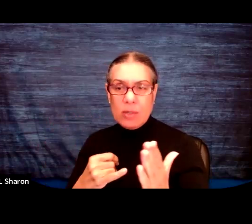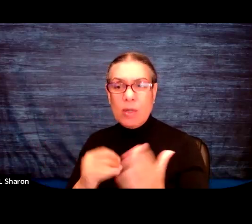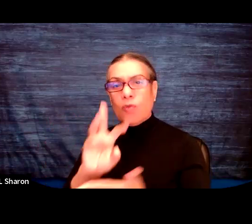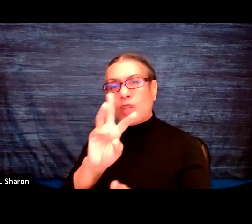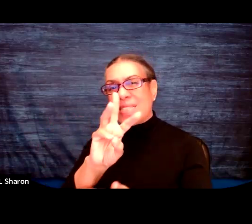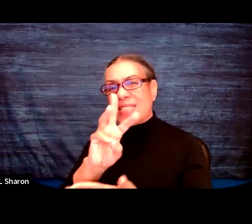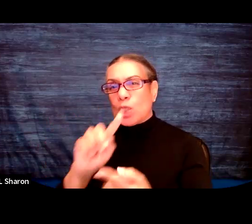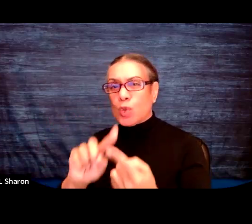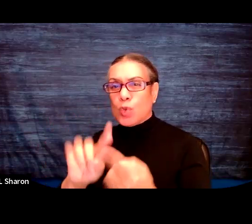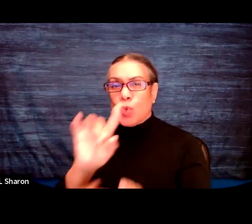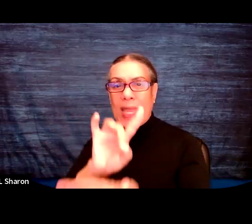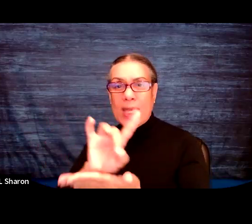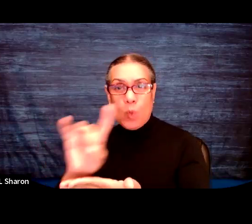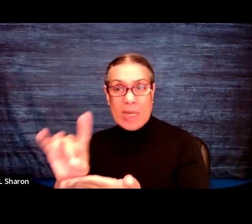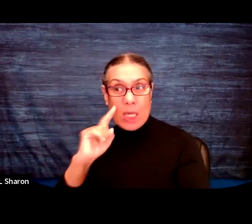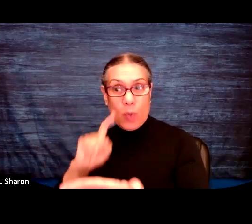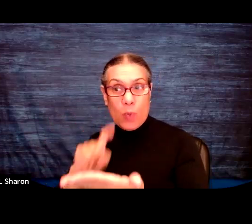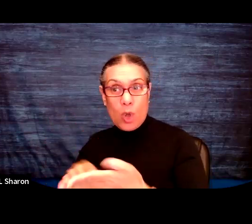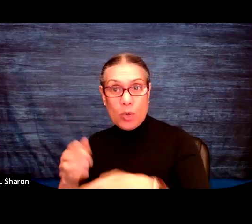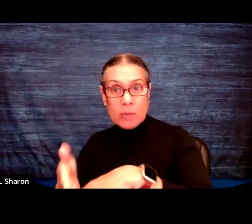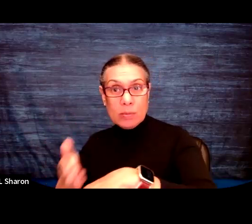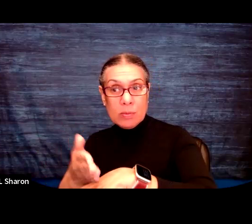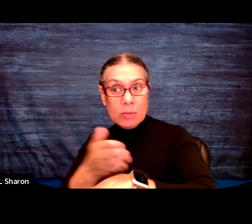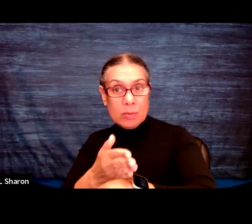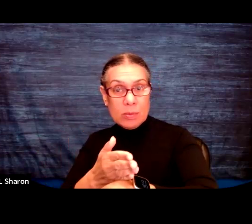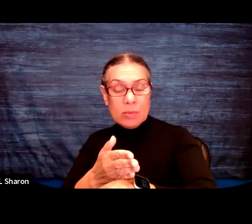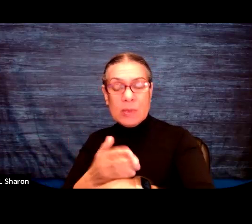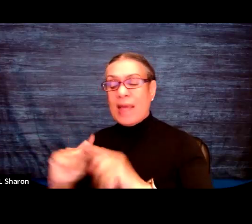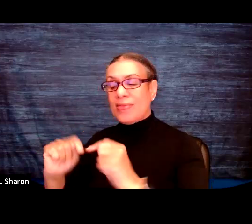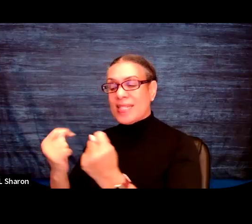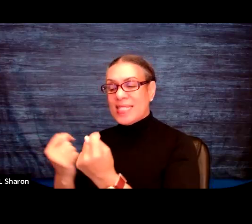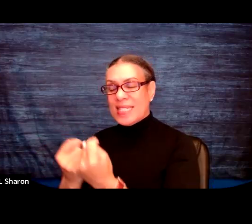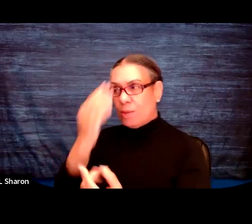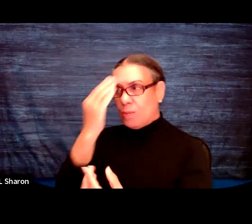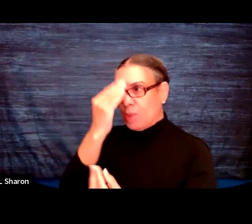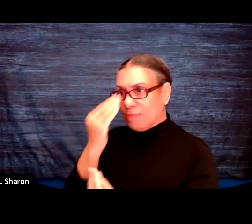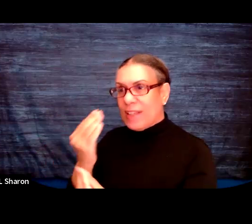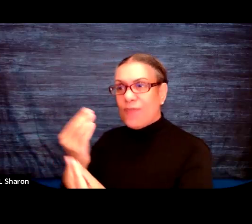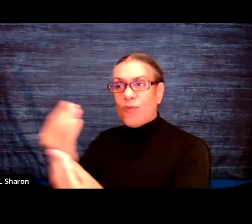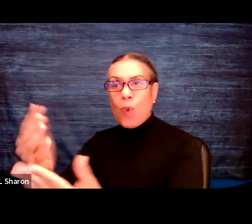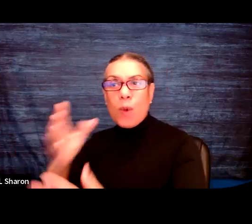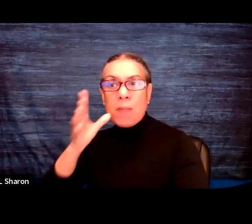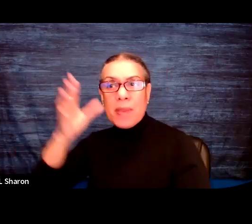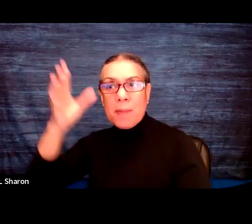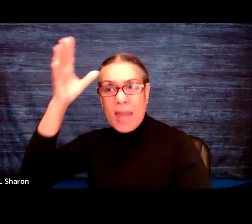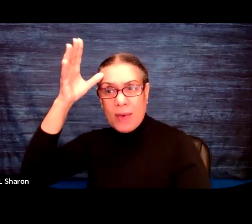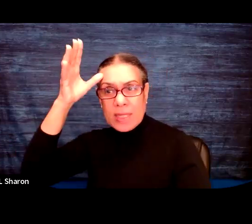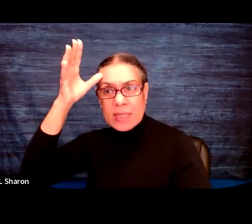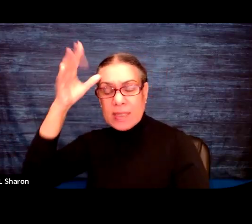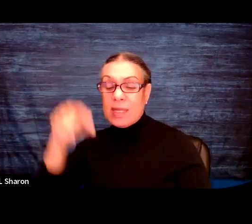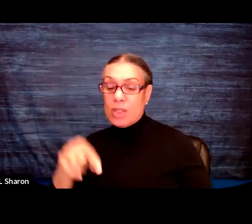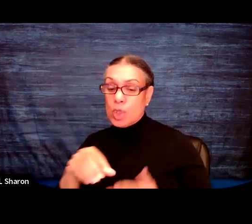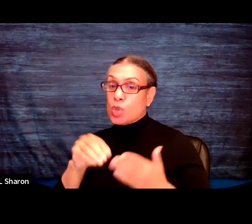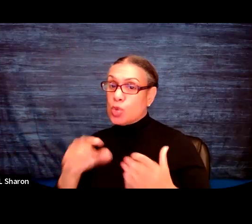8 weeks and they're showing growth, typically the team should be notifying a parent that the student